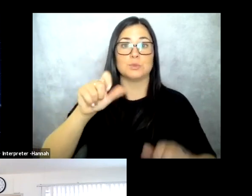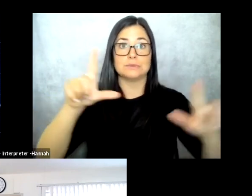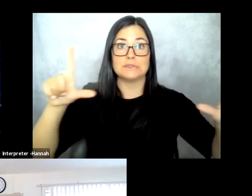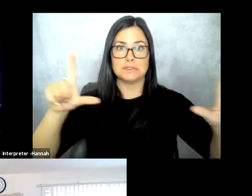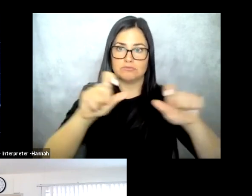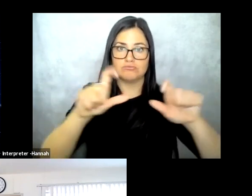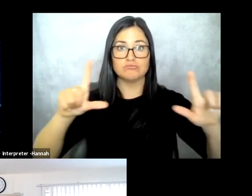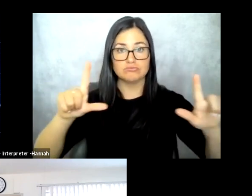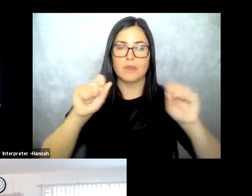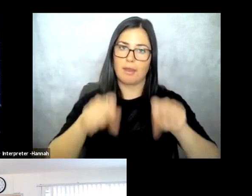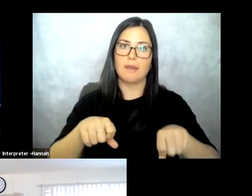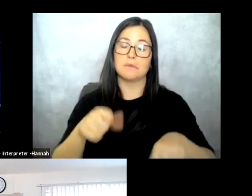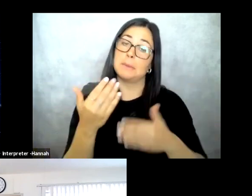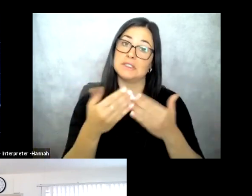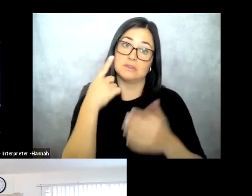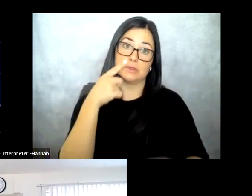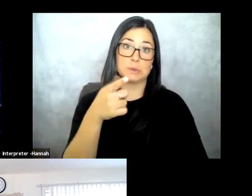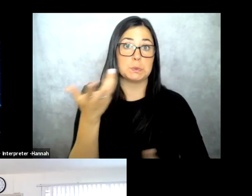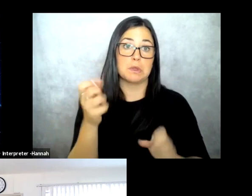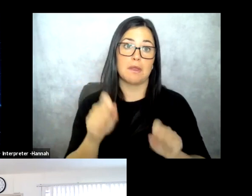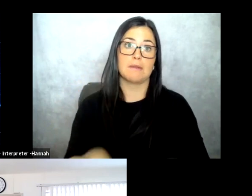menus. That might be easier for you too.